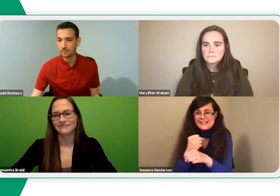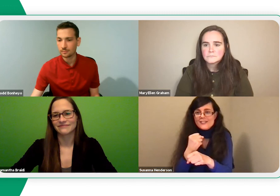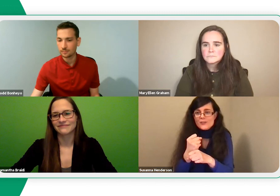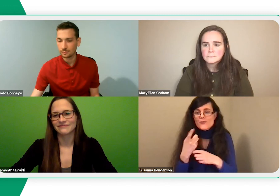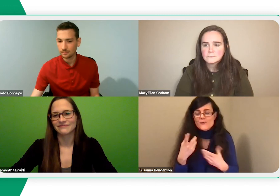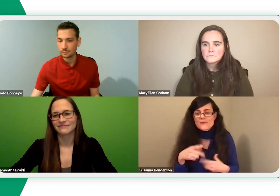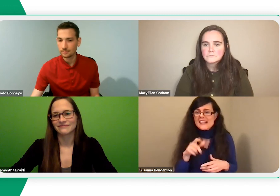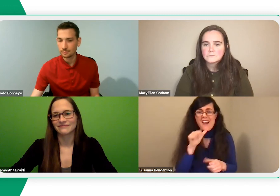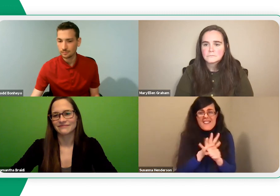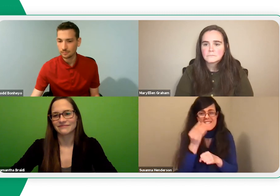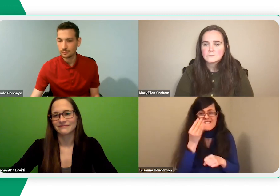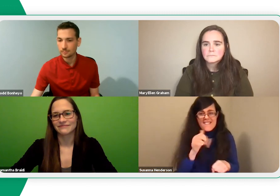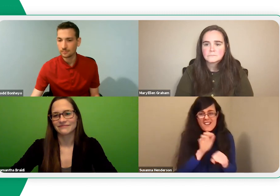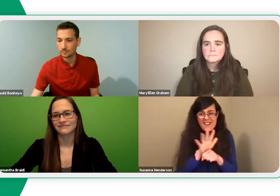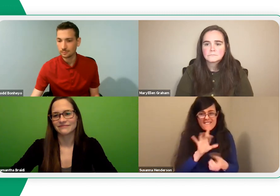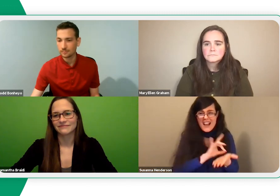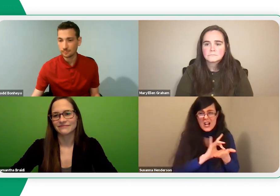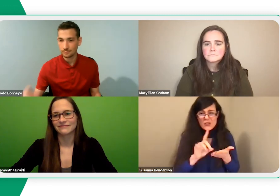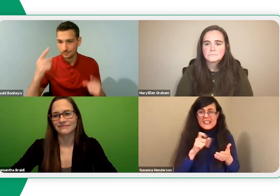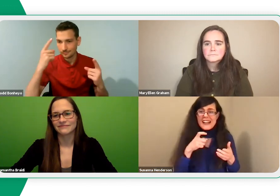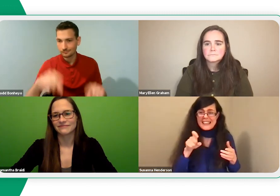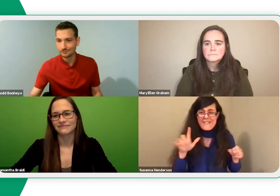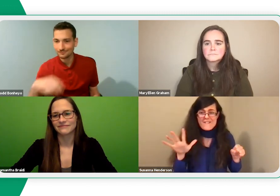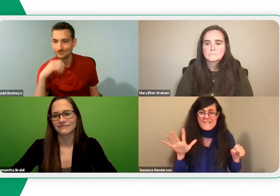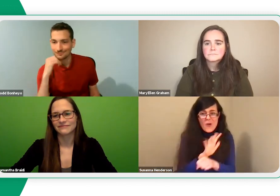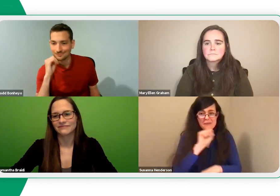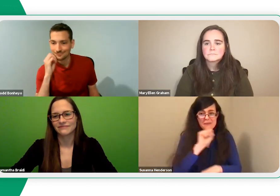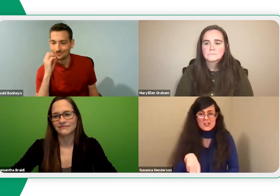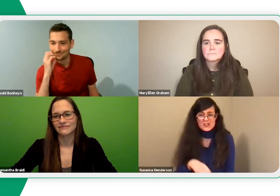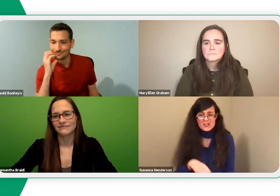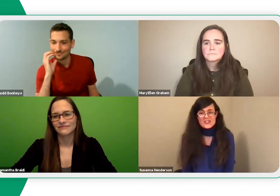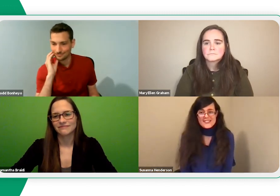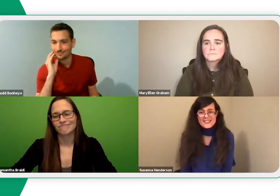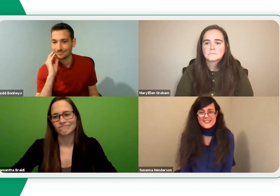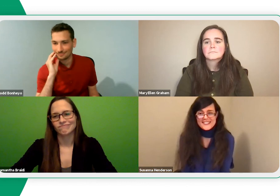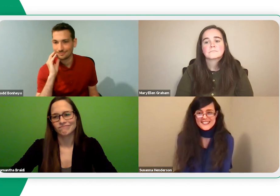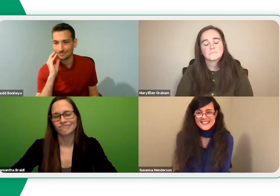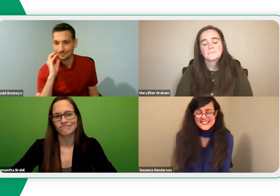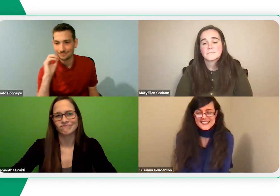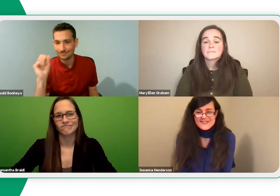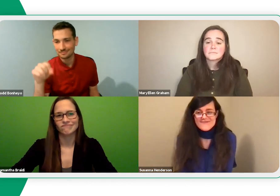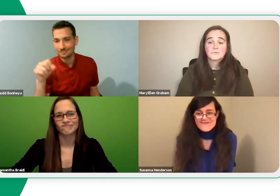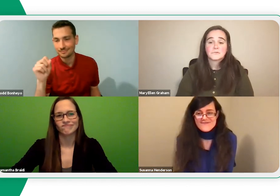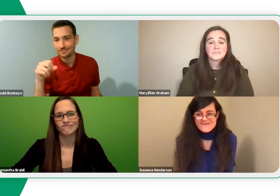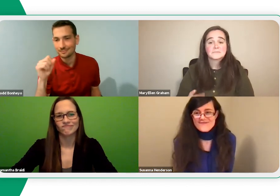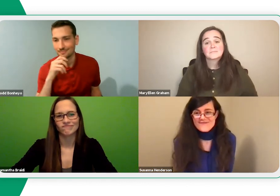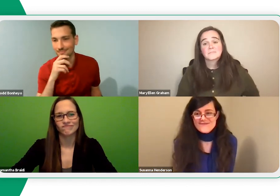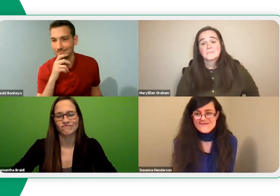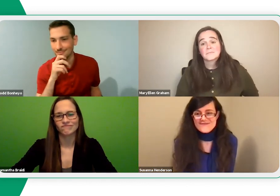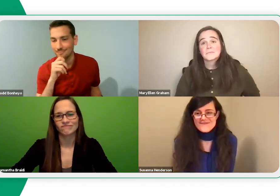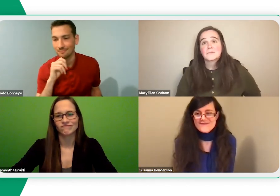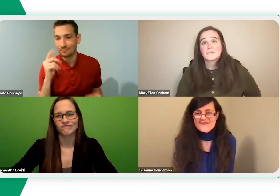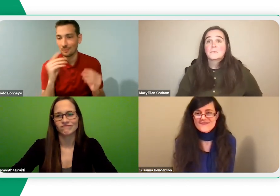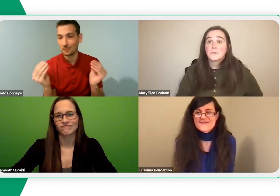8-week course that we teach of the personal finance and an 8-week course of statistics, and it's not enough. We really need a full semester about